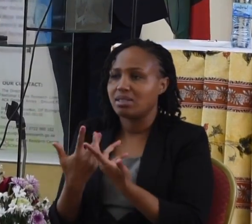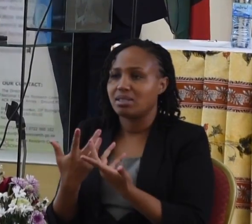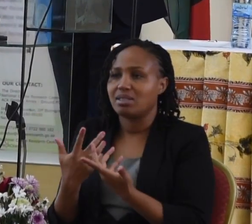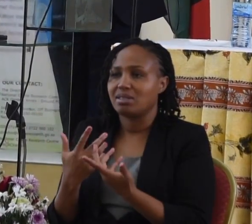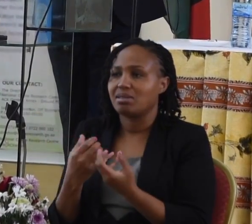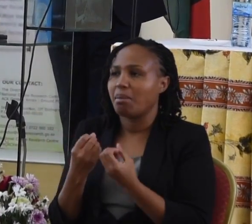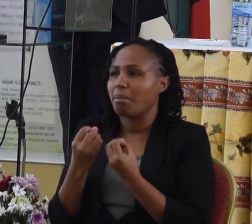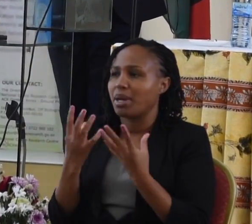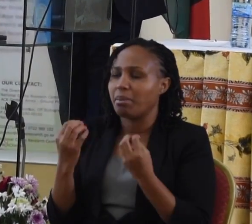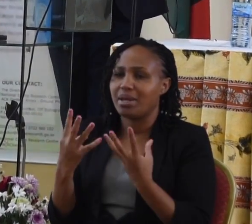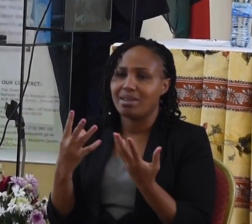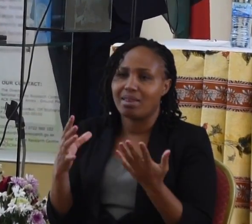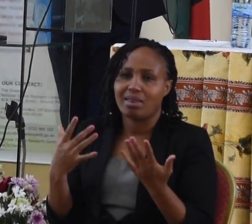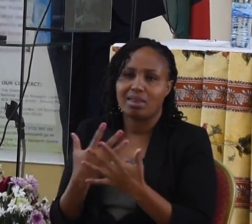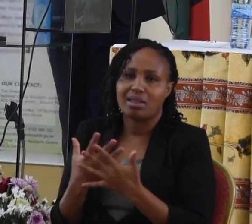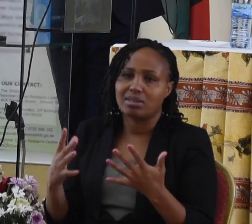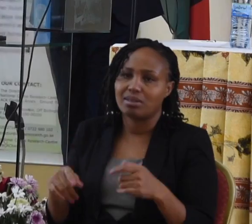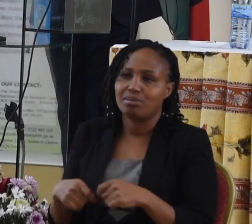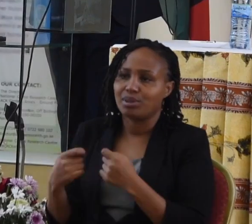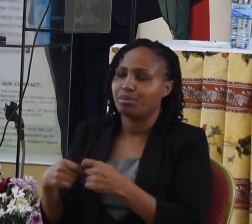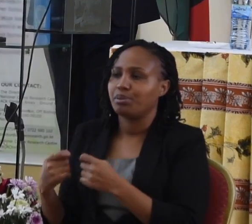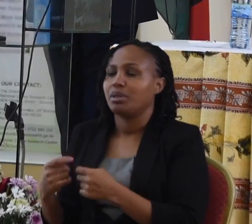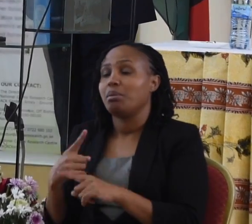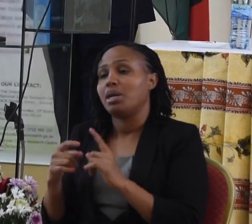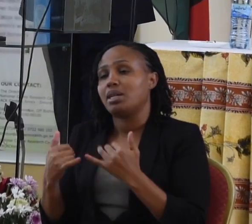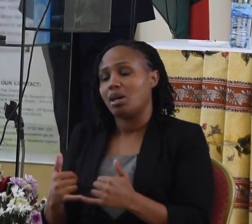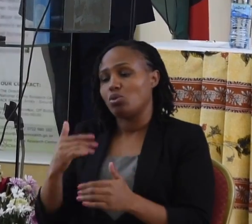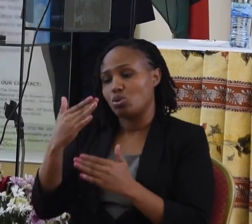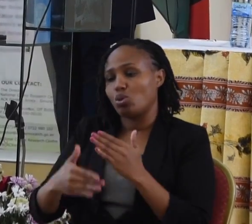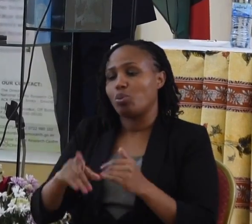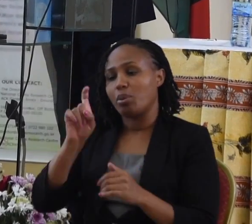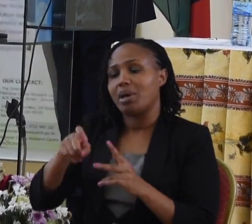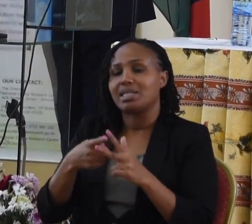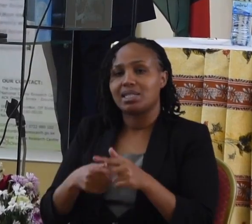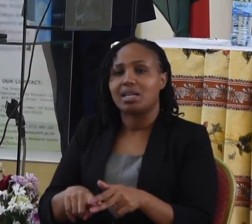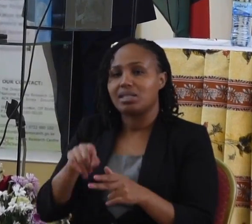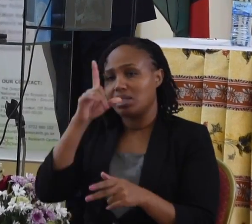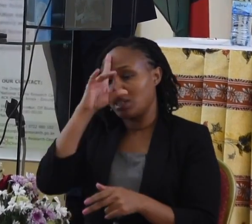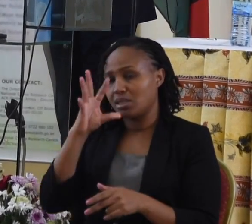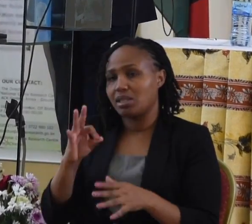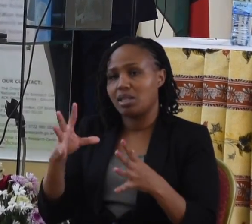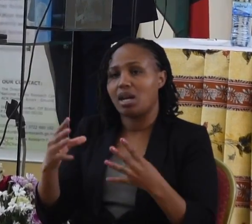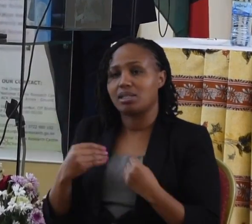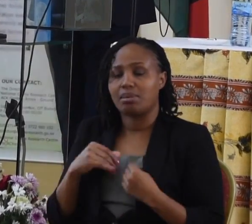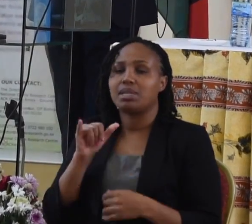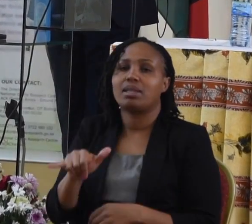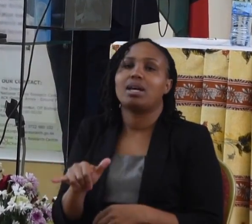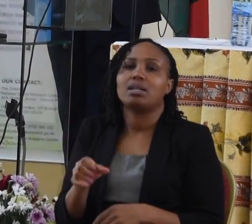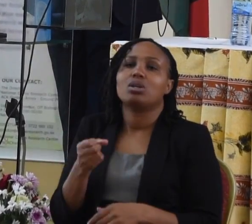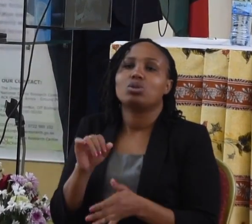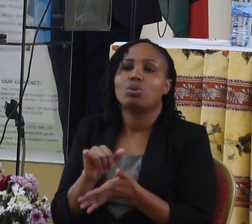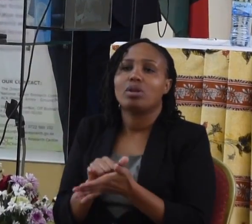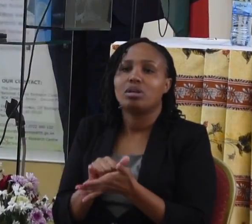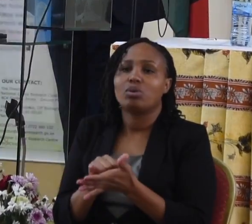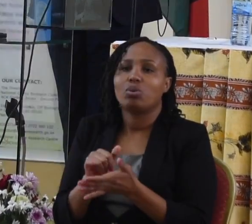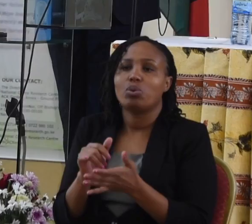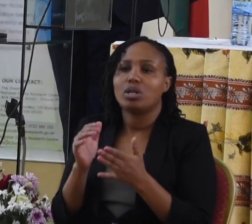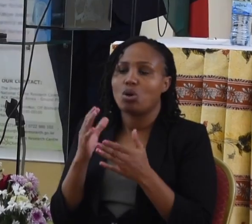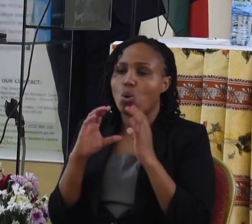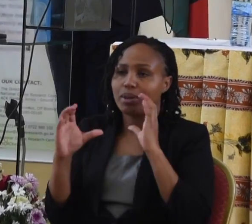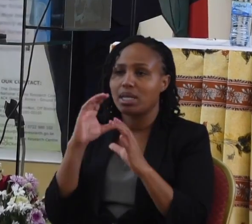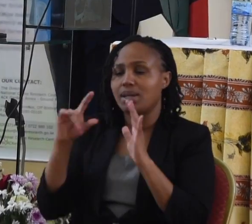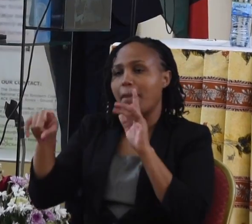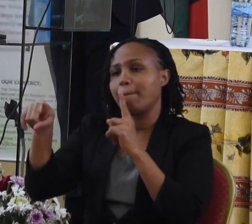misfortunes that we were having, those are things that have stopped. And we must start seriously by acknowledging that so that we also